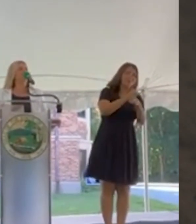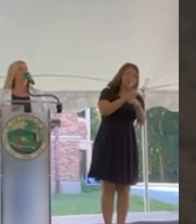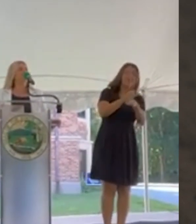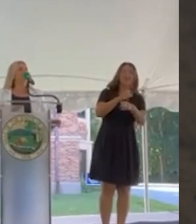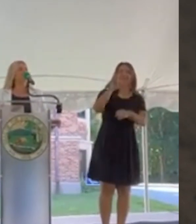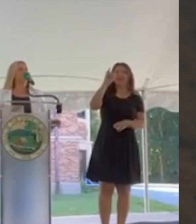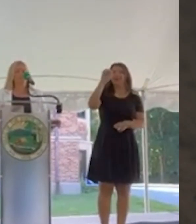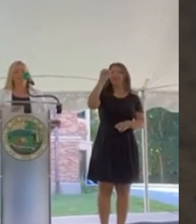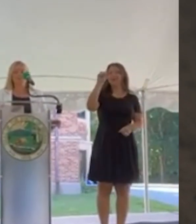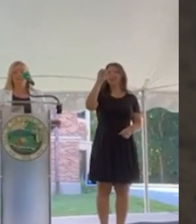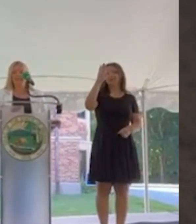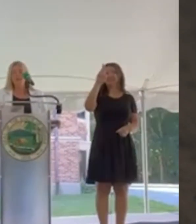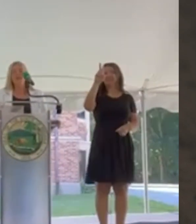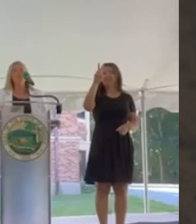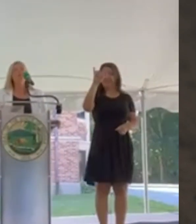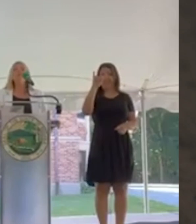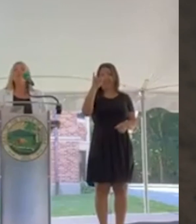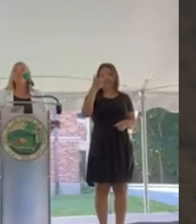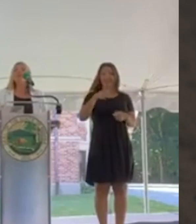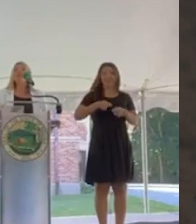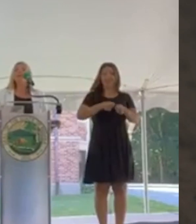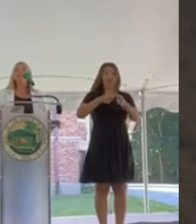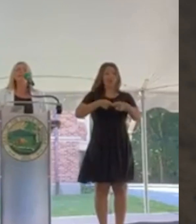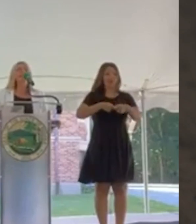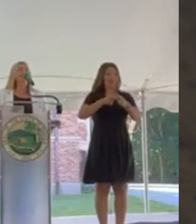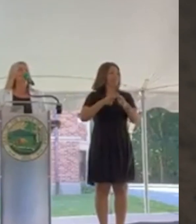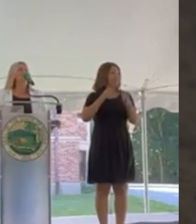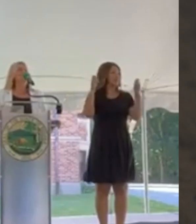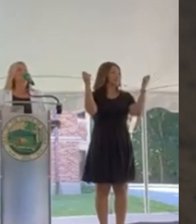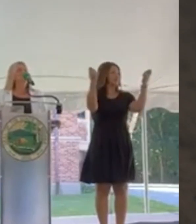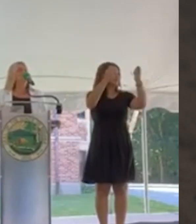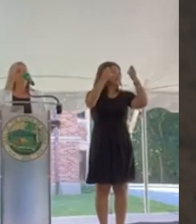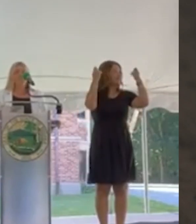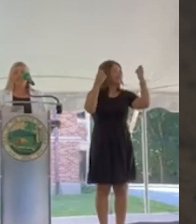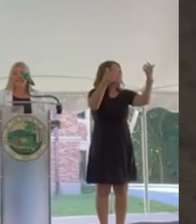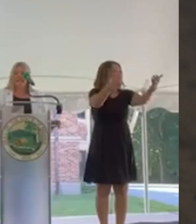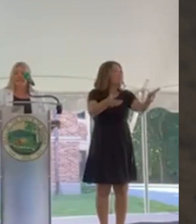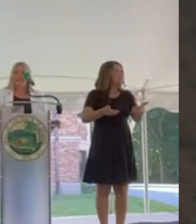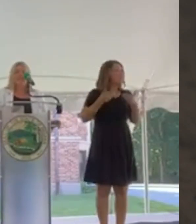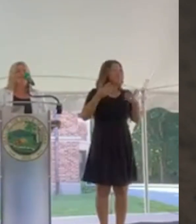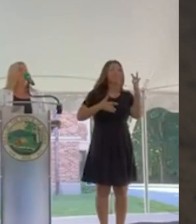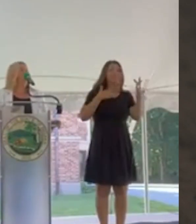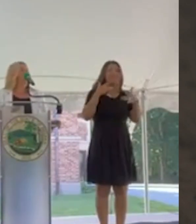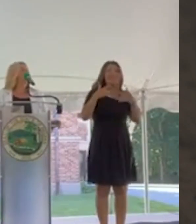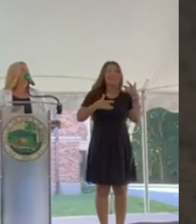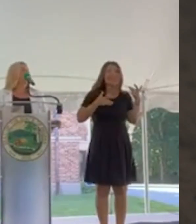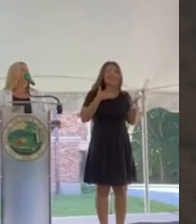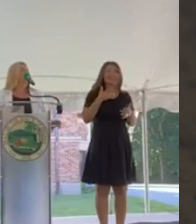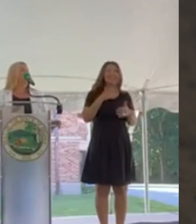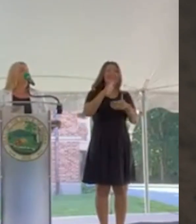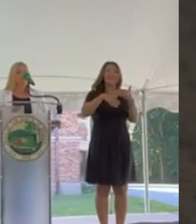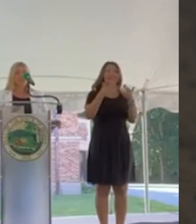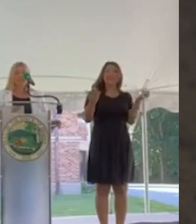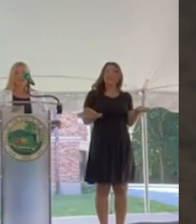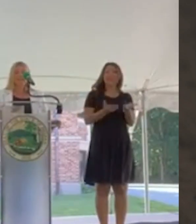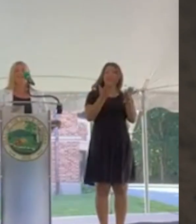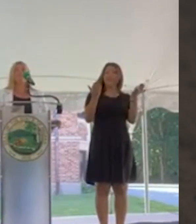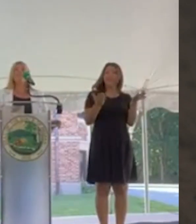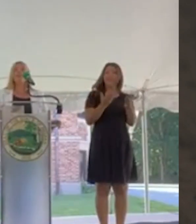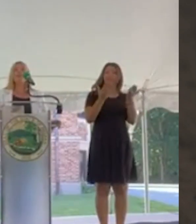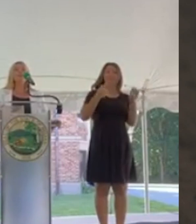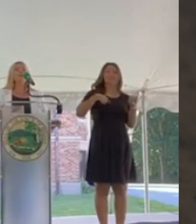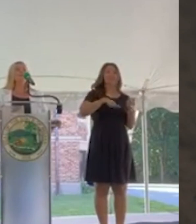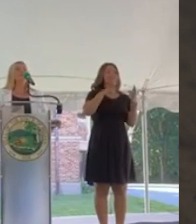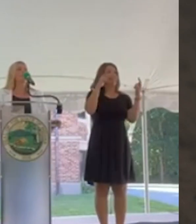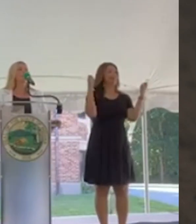Impaired groundbreaking ceremony. We are so excited that each of you are here today as we celebrate starting